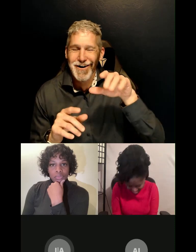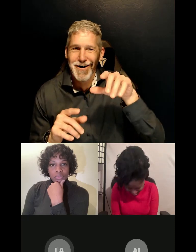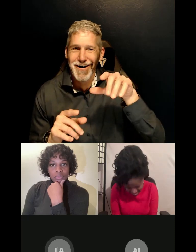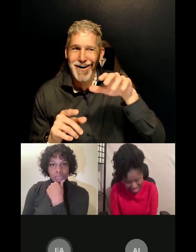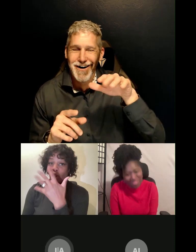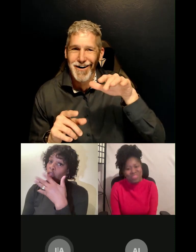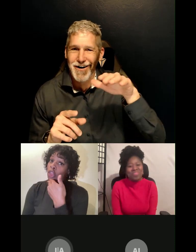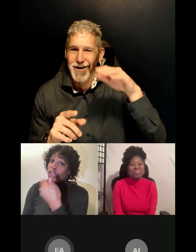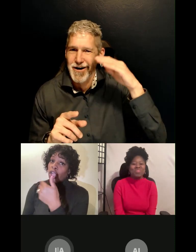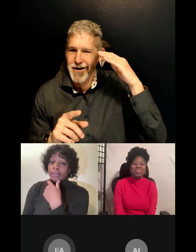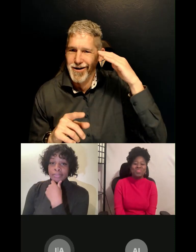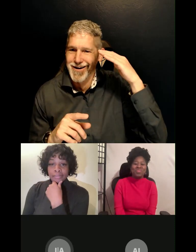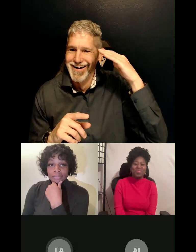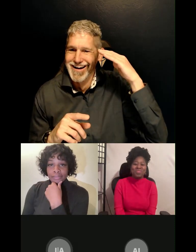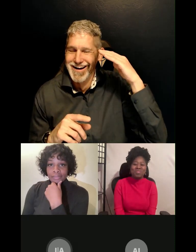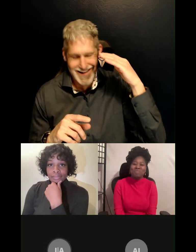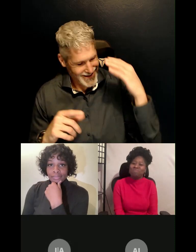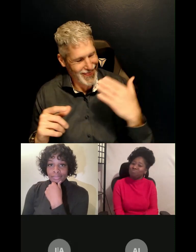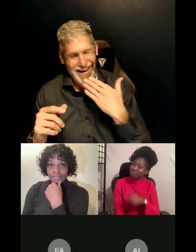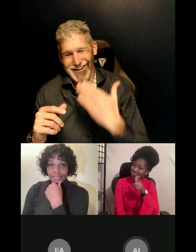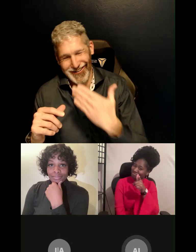old. I'll concede that.